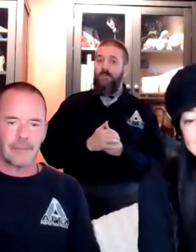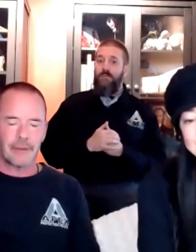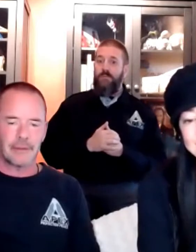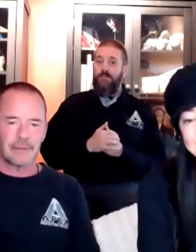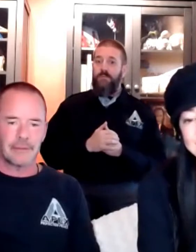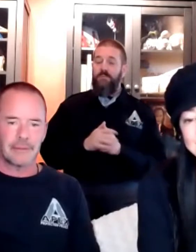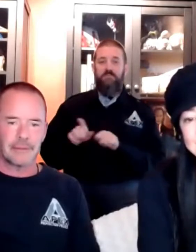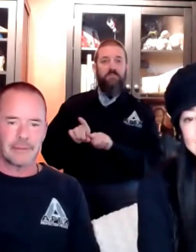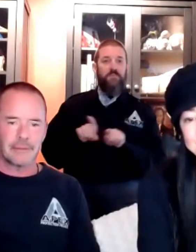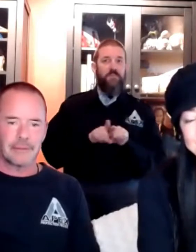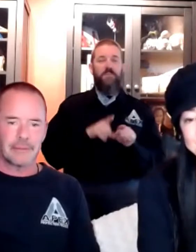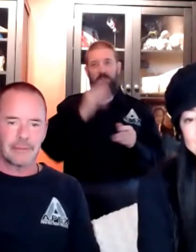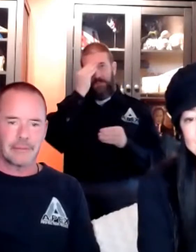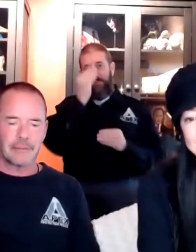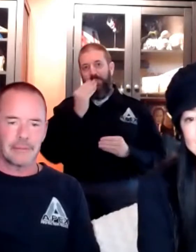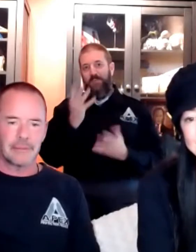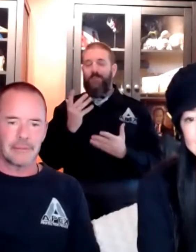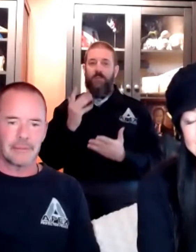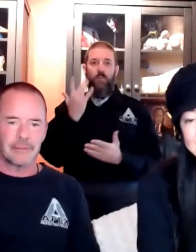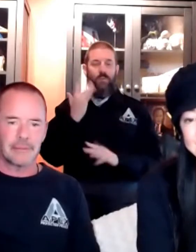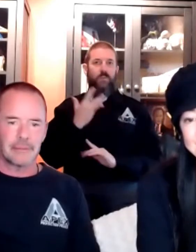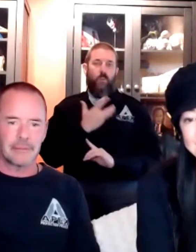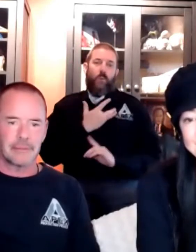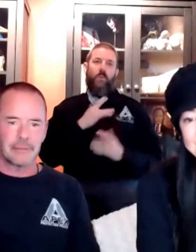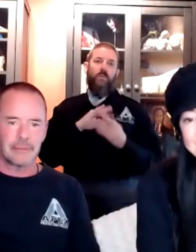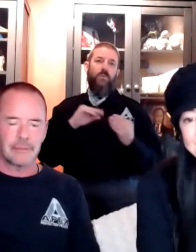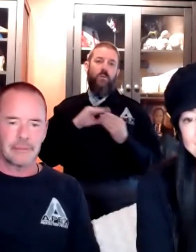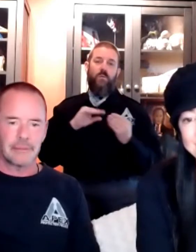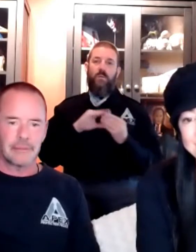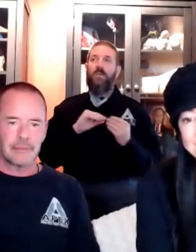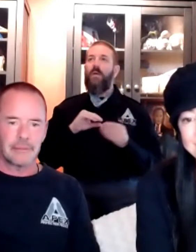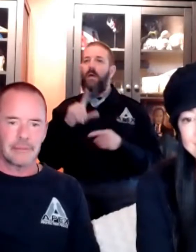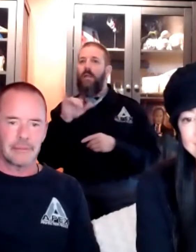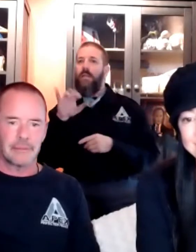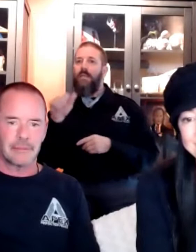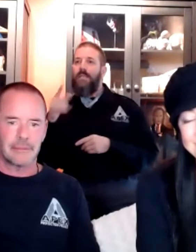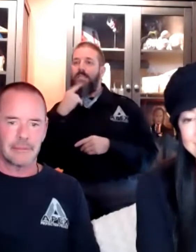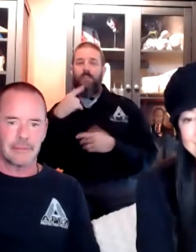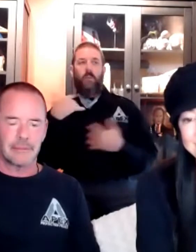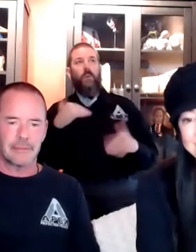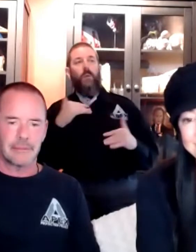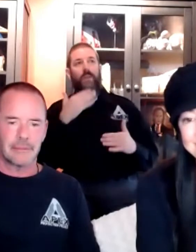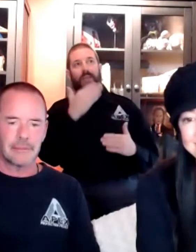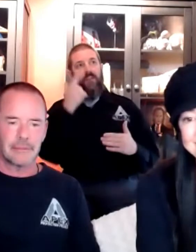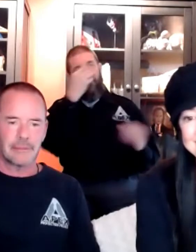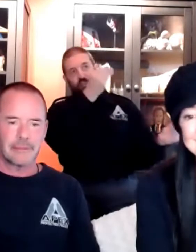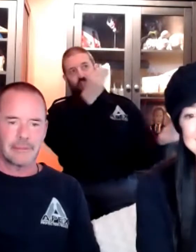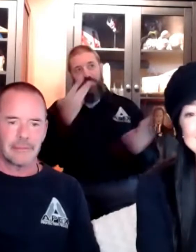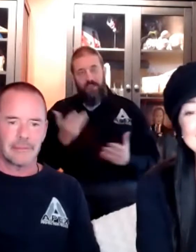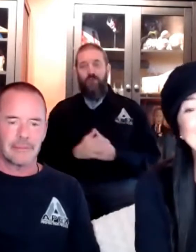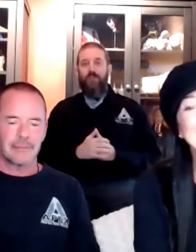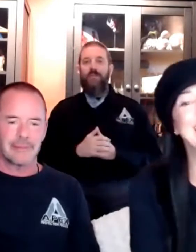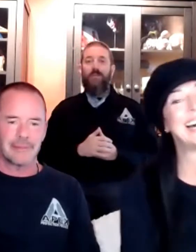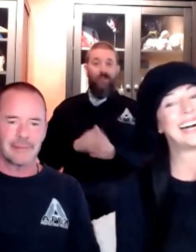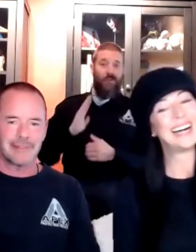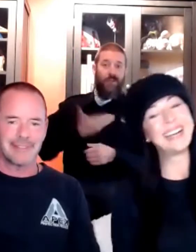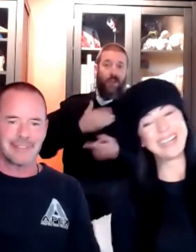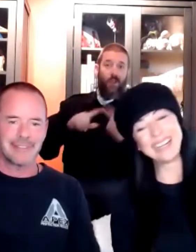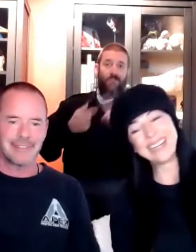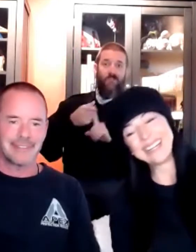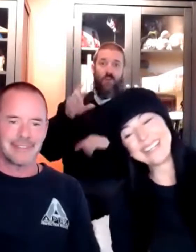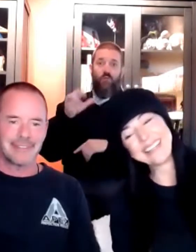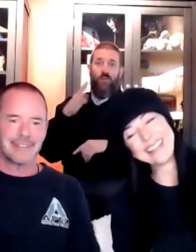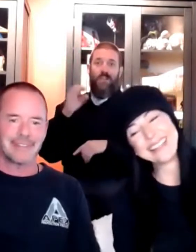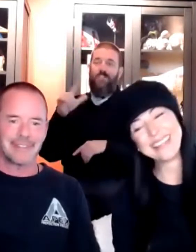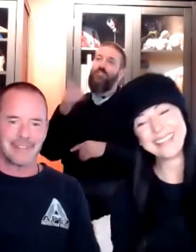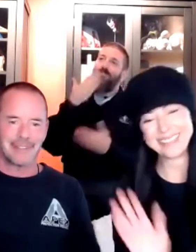touching. Denise says, wow, thank you for sharing that. Our friend Rachel, glad she's watching all day long. Thank you, Rachel. She